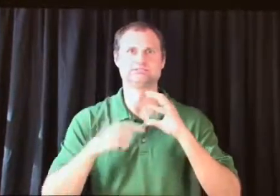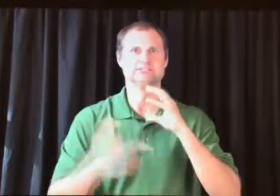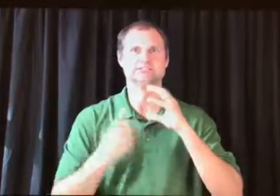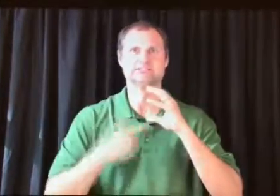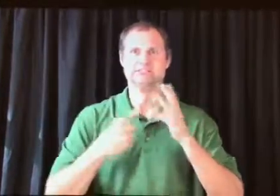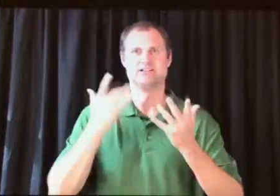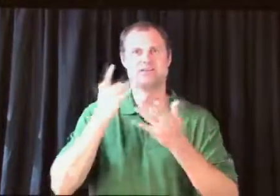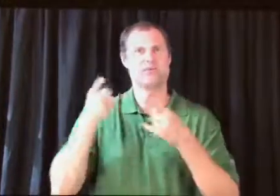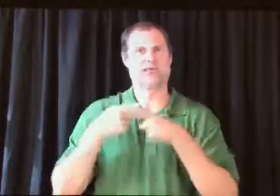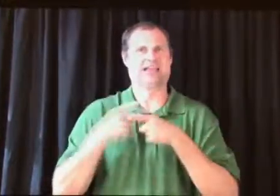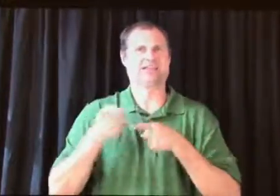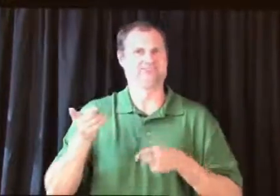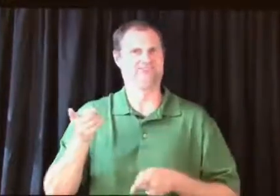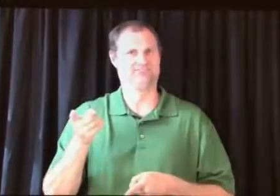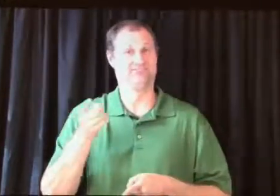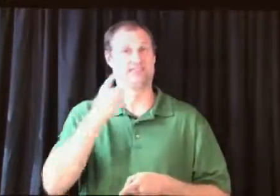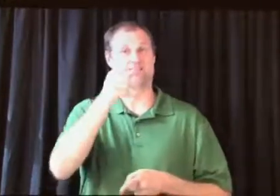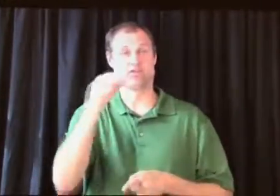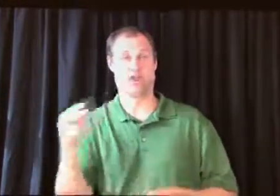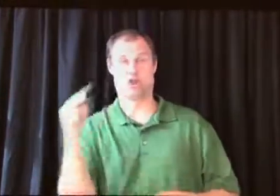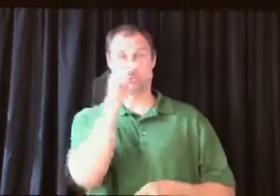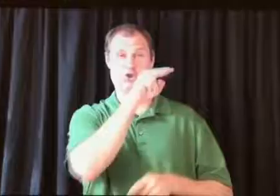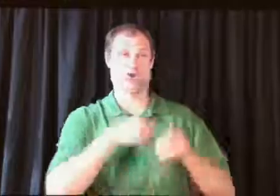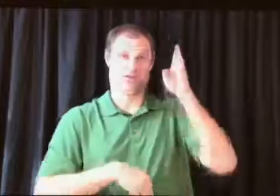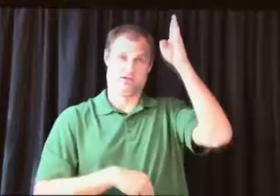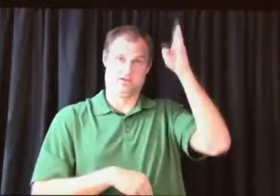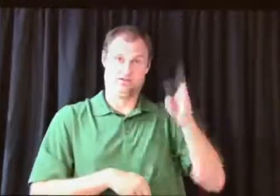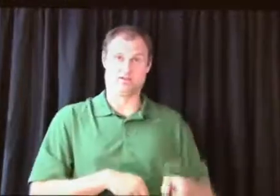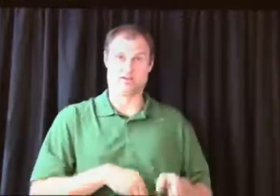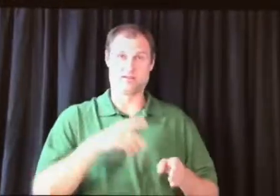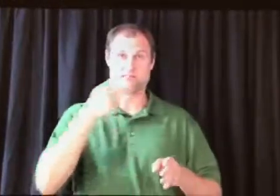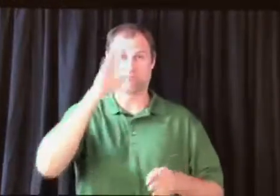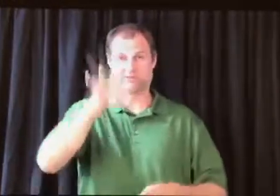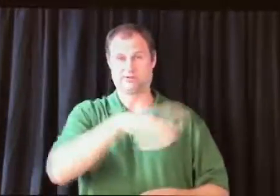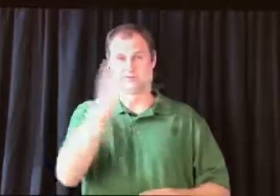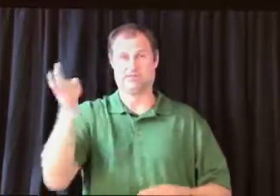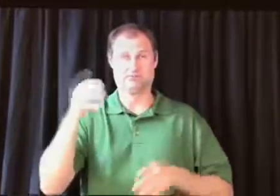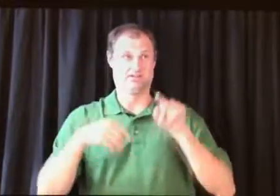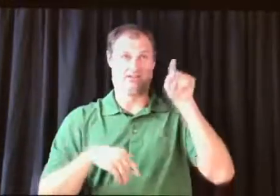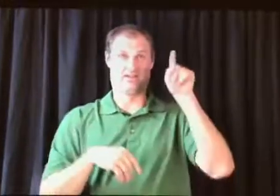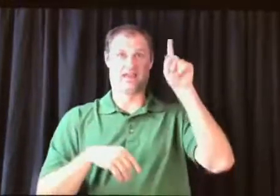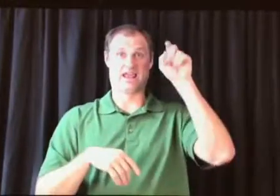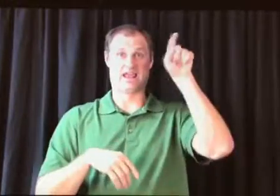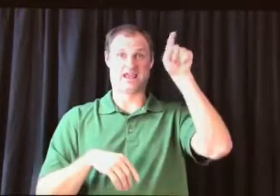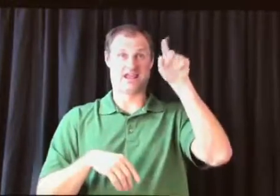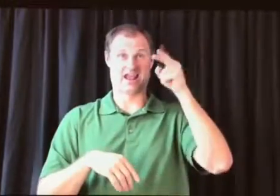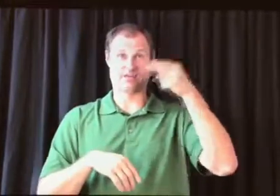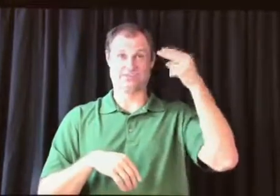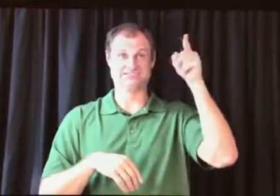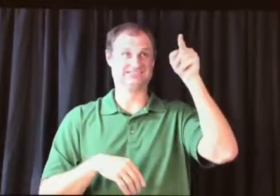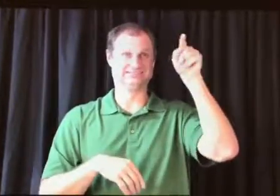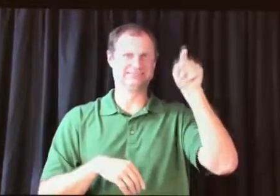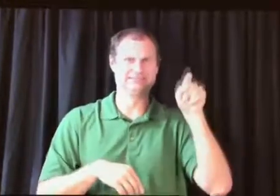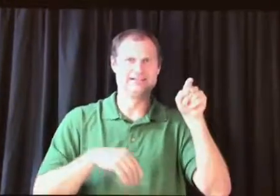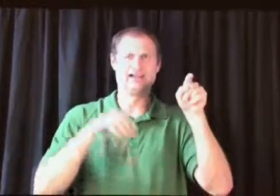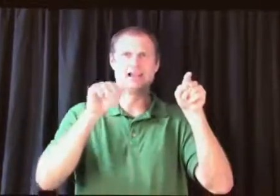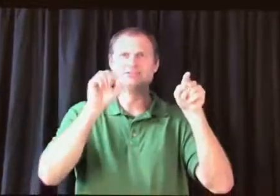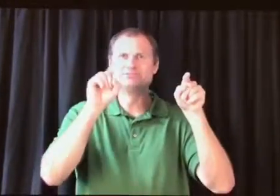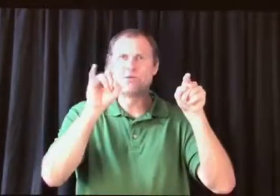But since there is only 1, if the outer shell is not full, it's unstable. As you can see on the